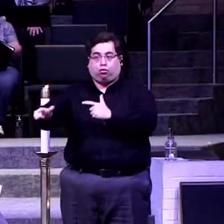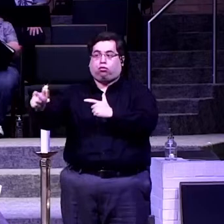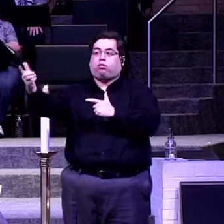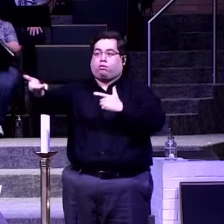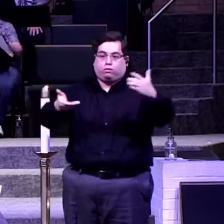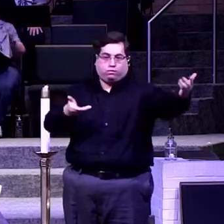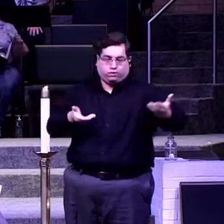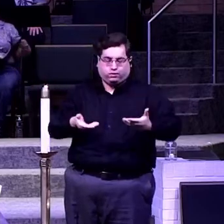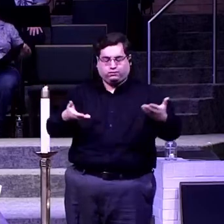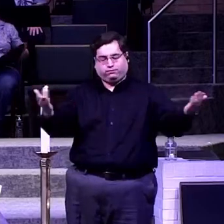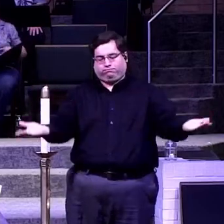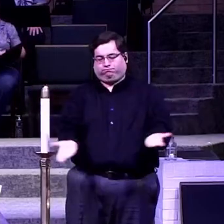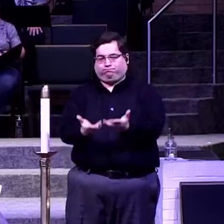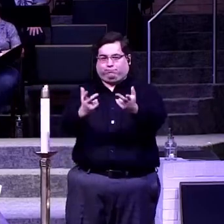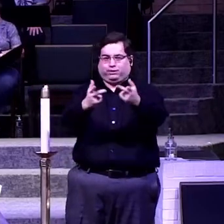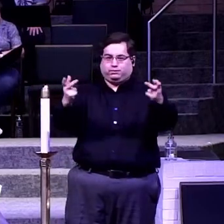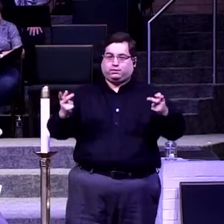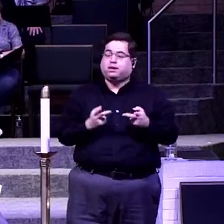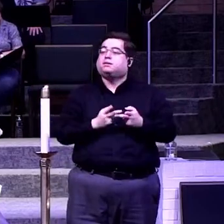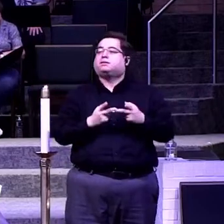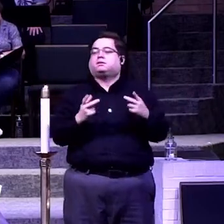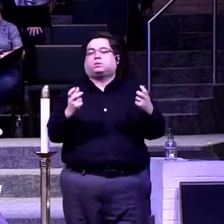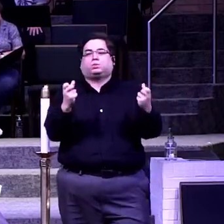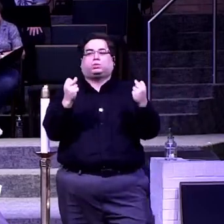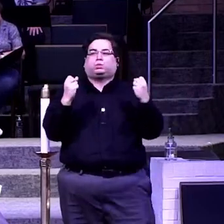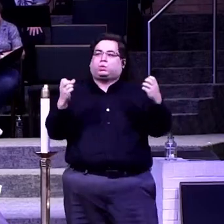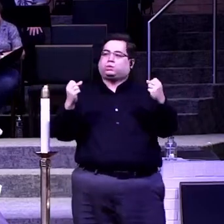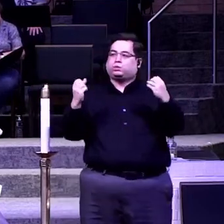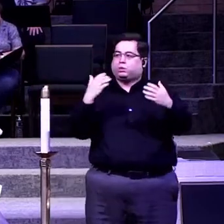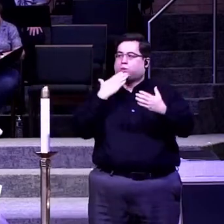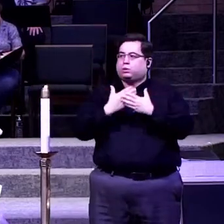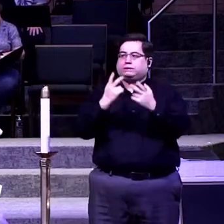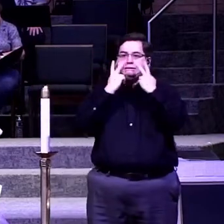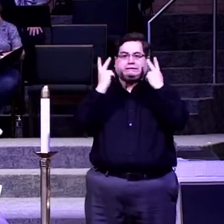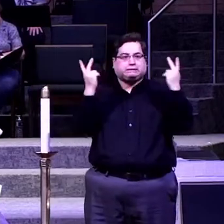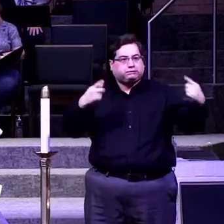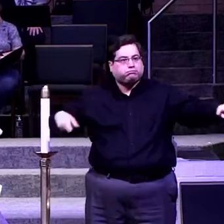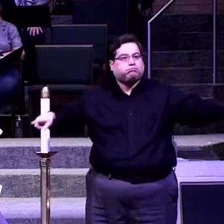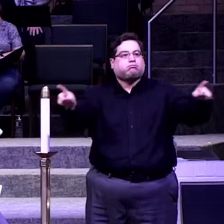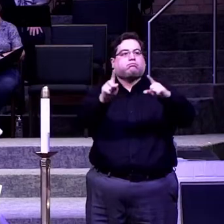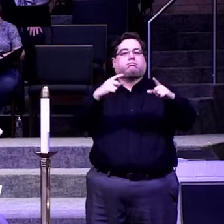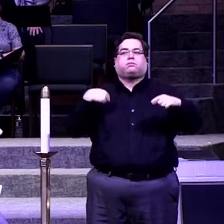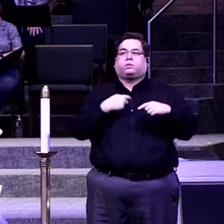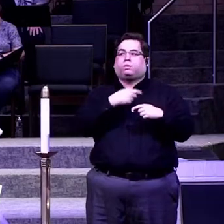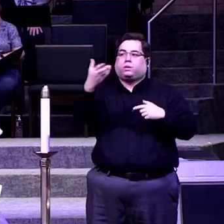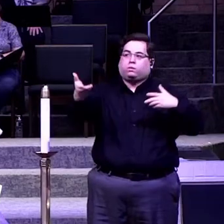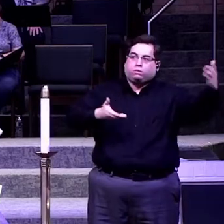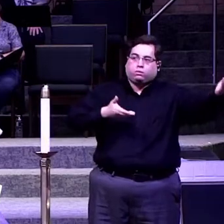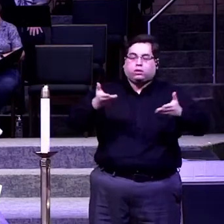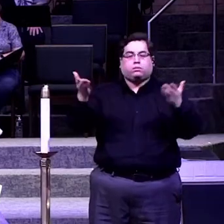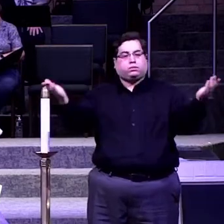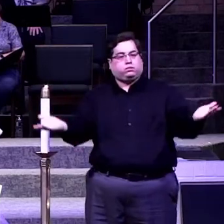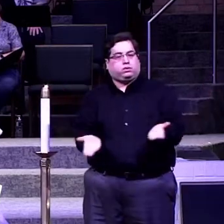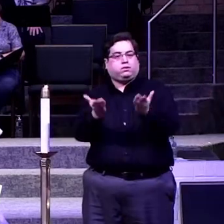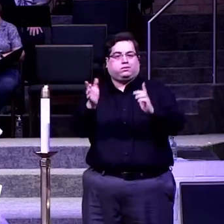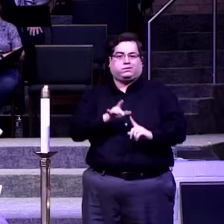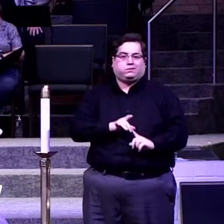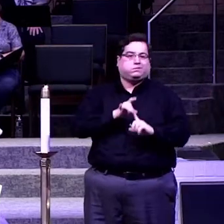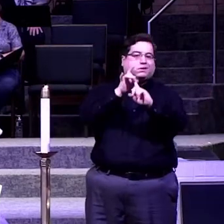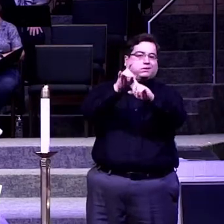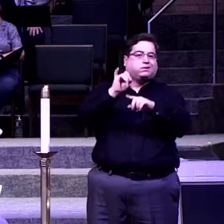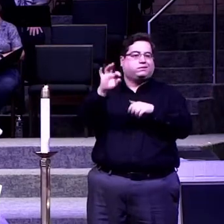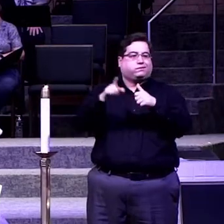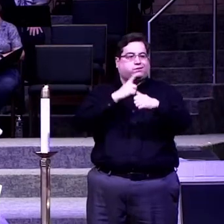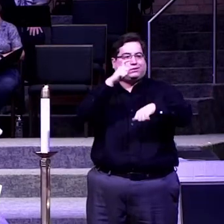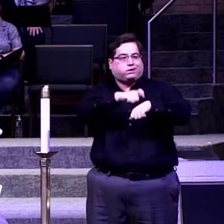welcome in this place. And it is so, so, so good to see you today. We welcome you here, especially if you are